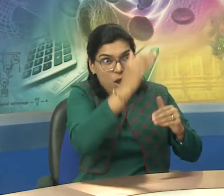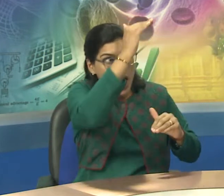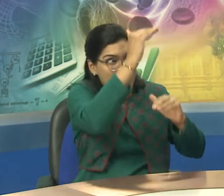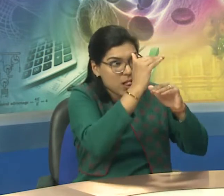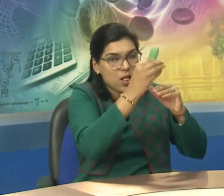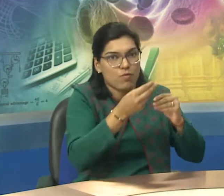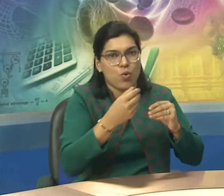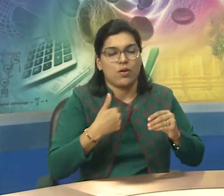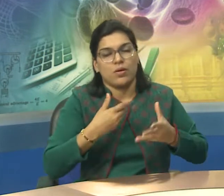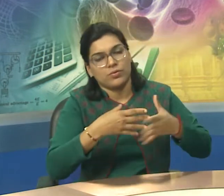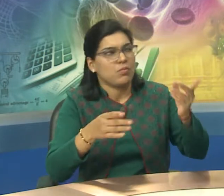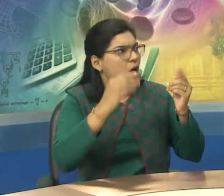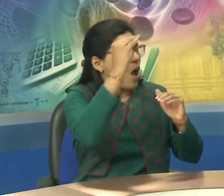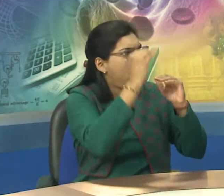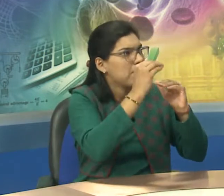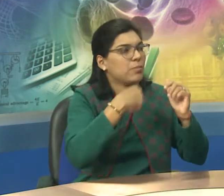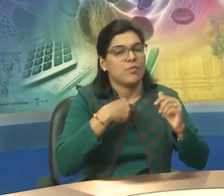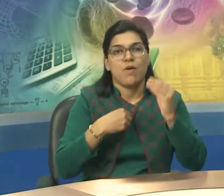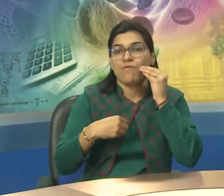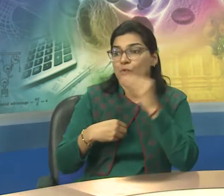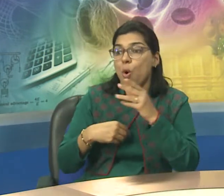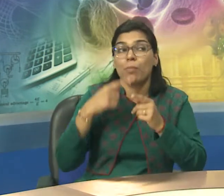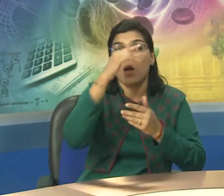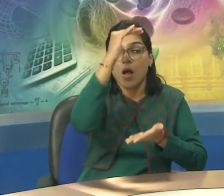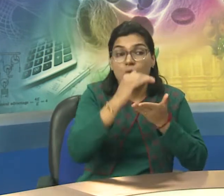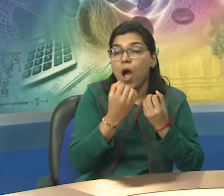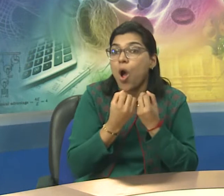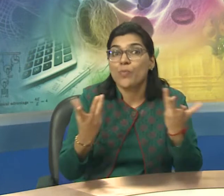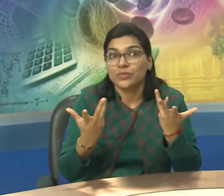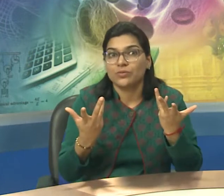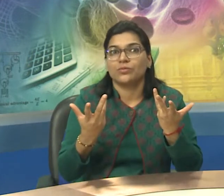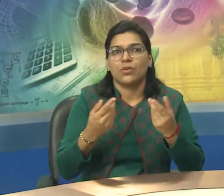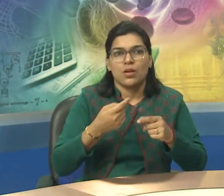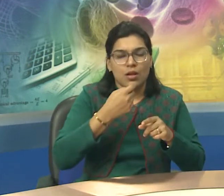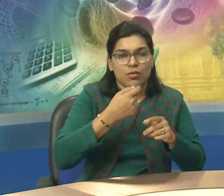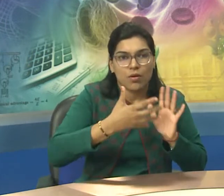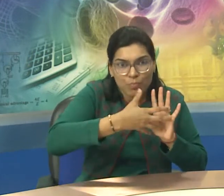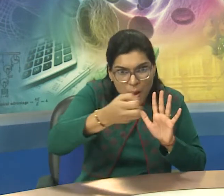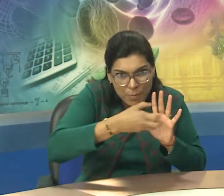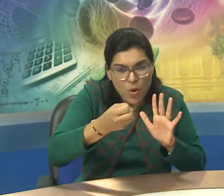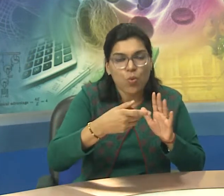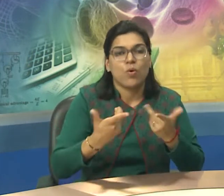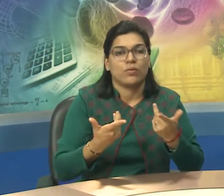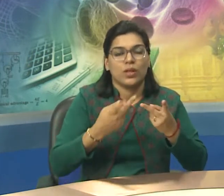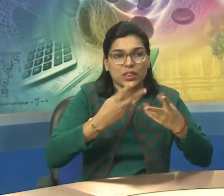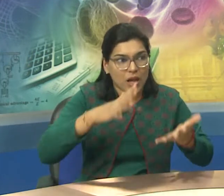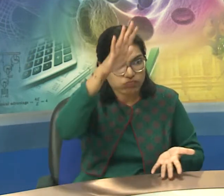or any new company. This work has been done by back offices in the